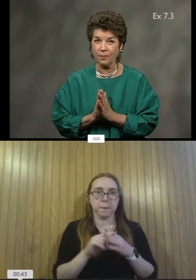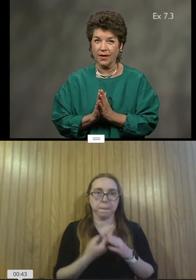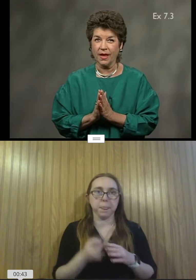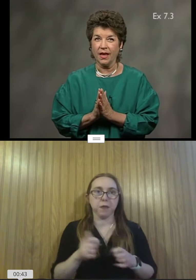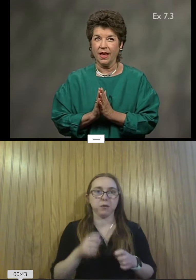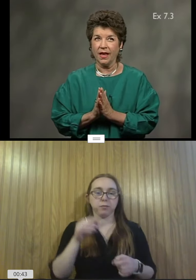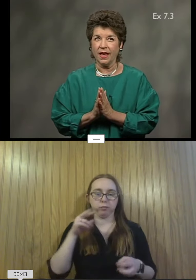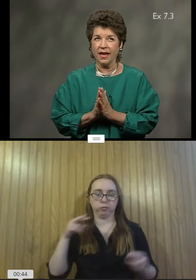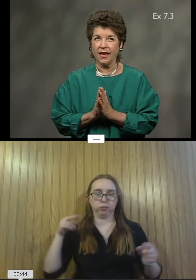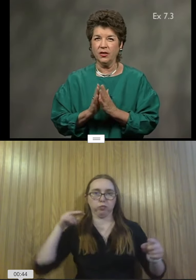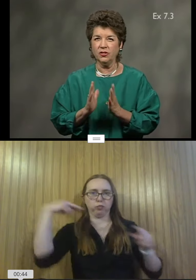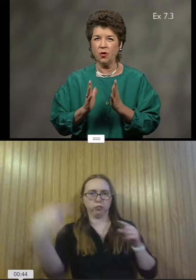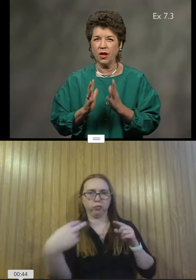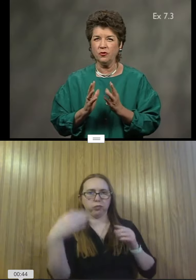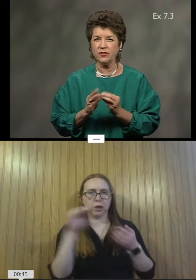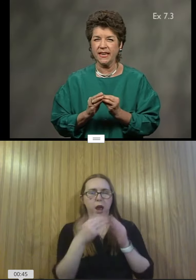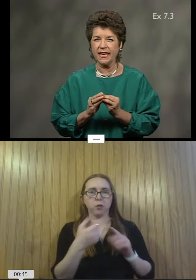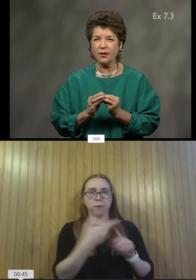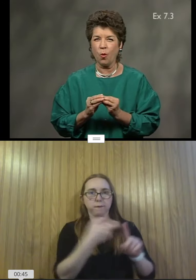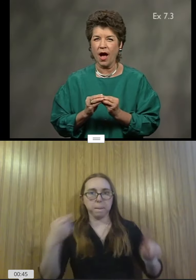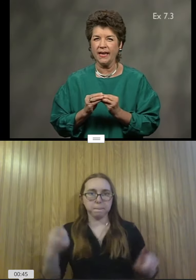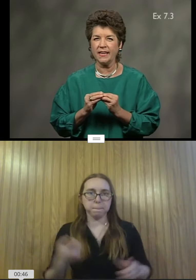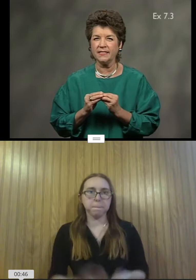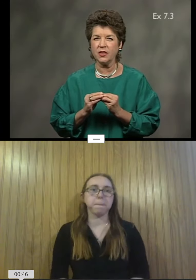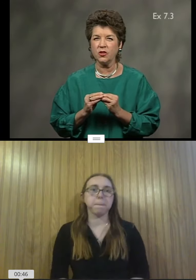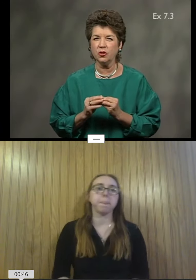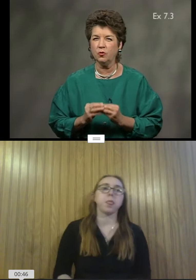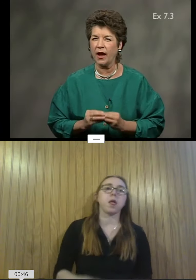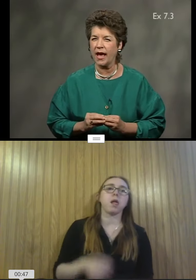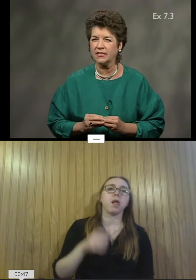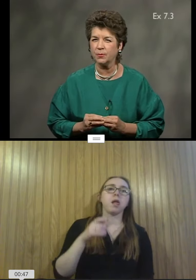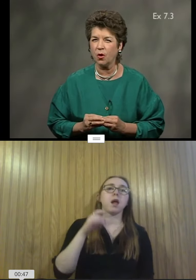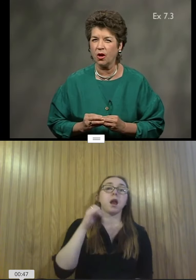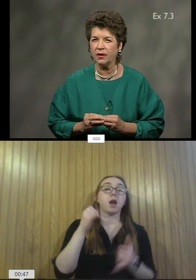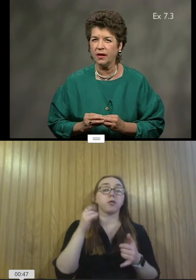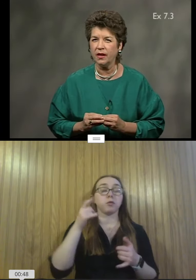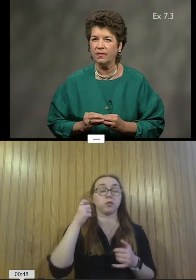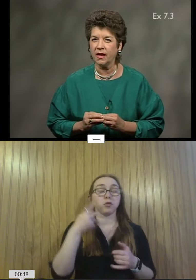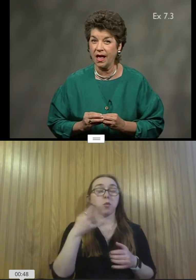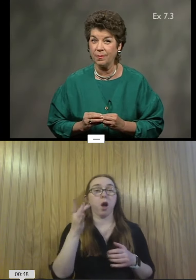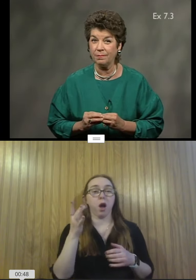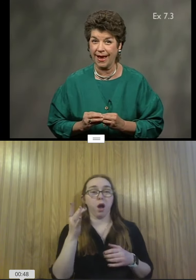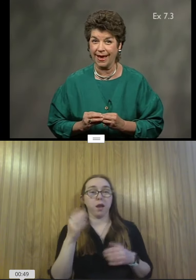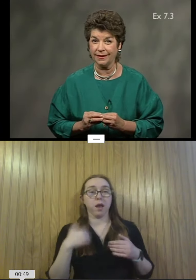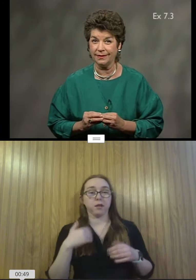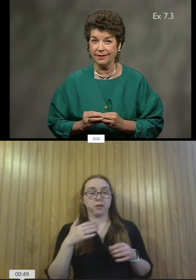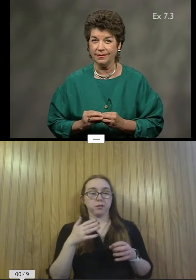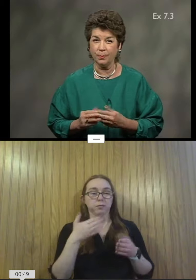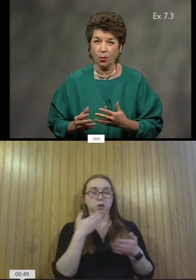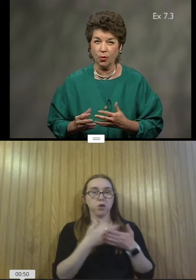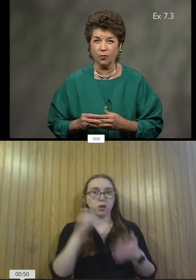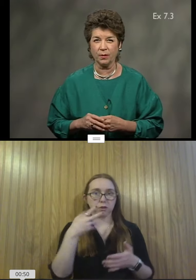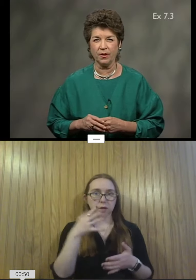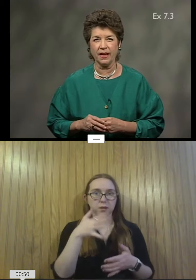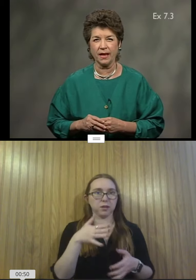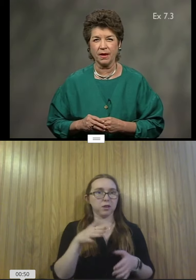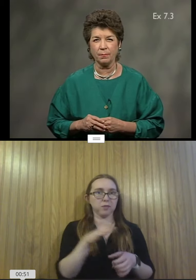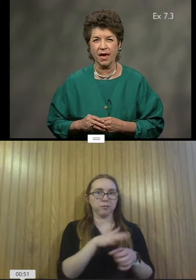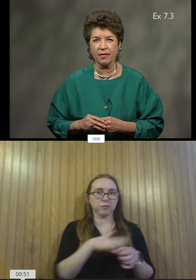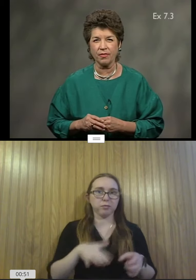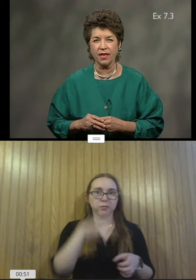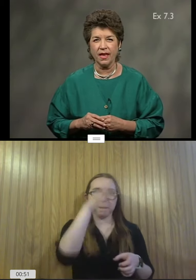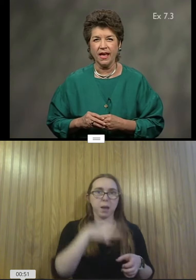from. You don't understand why he has such a good grasp on the common man, the porter in a play